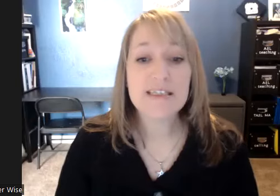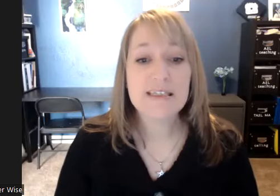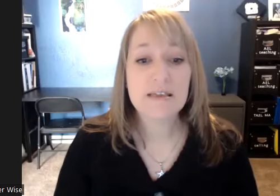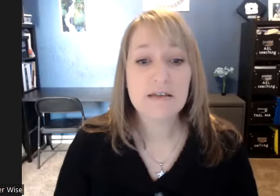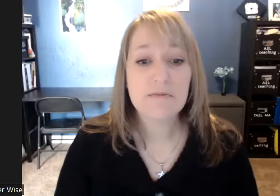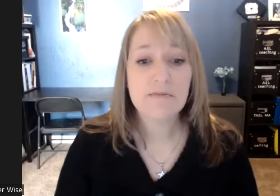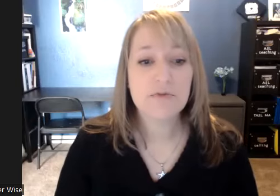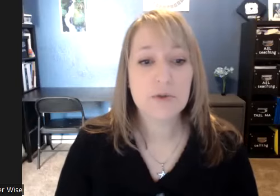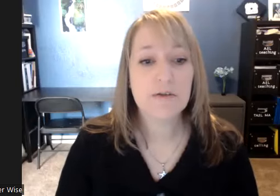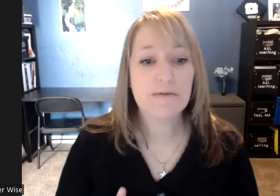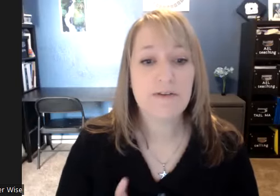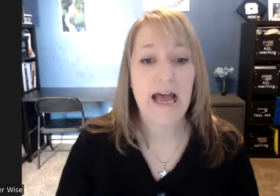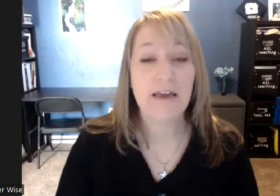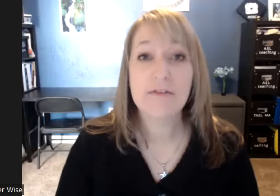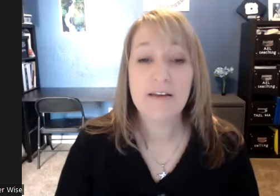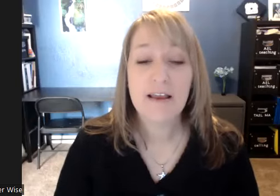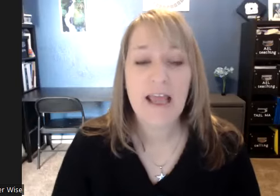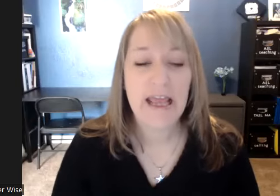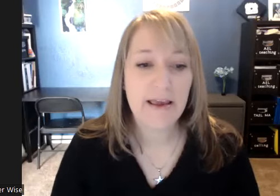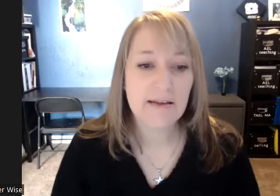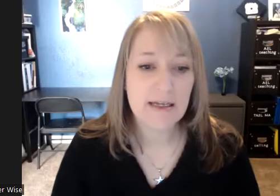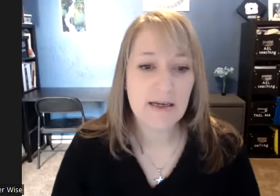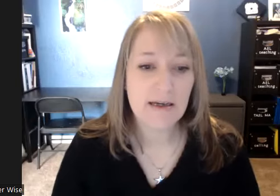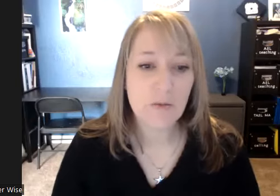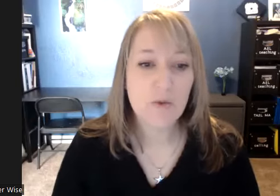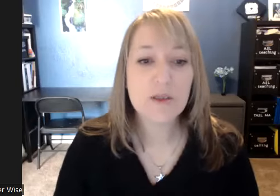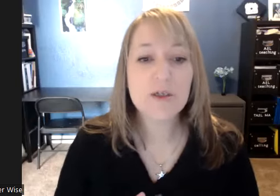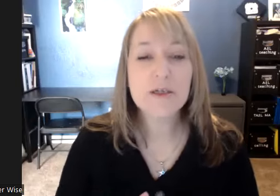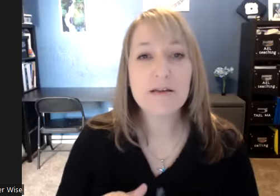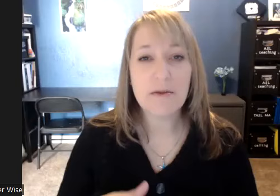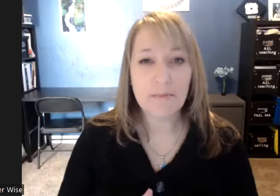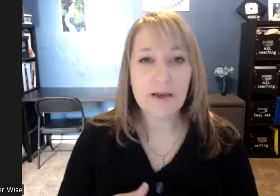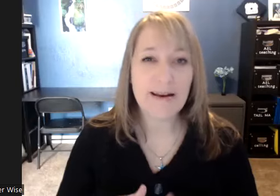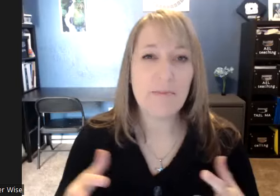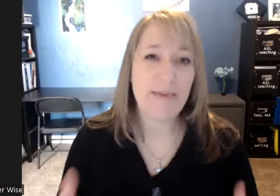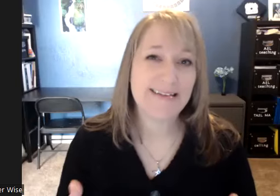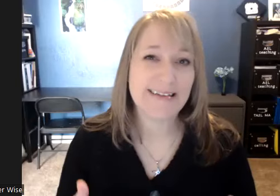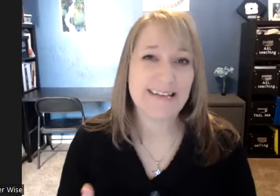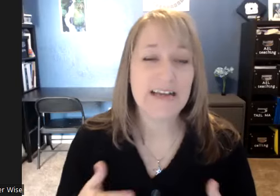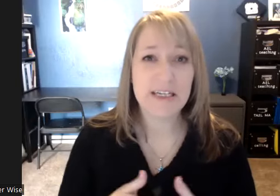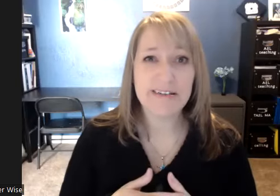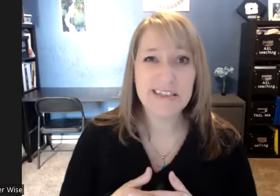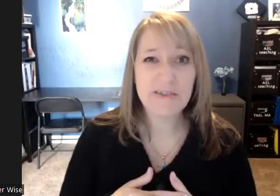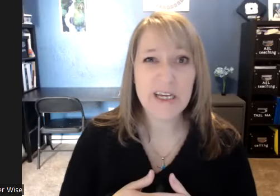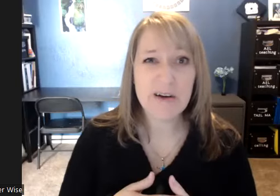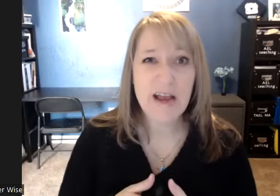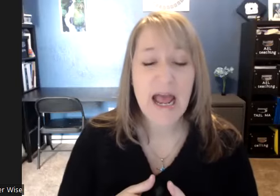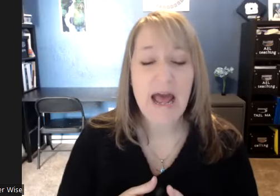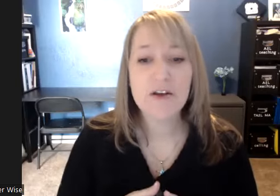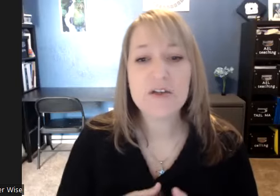just 5. And we'll learn the kind of the basic signs here in this video, and then you can